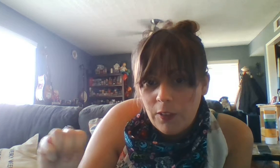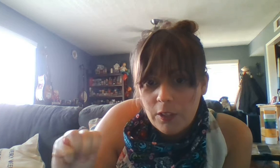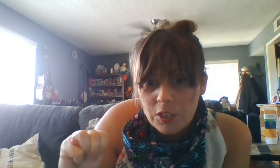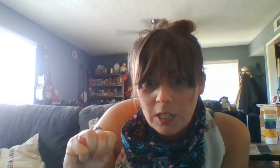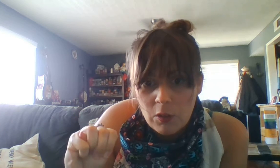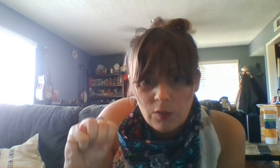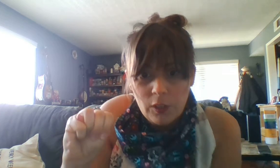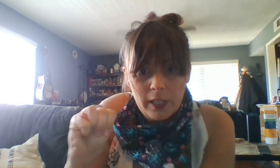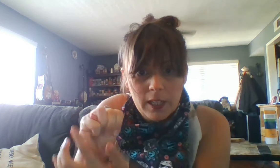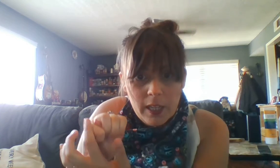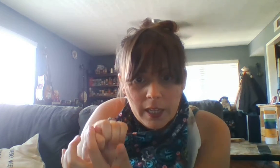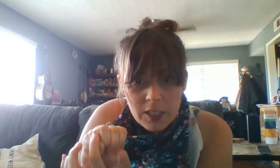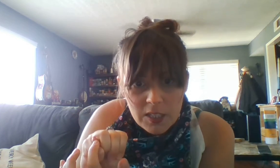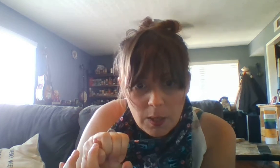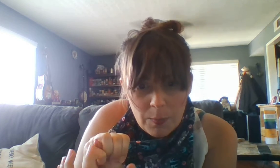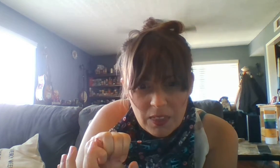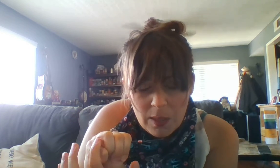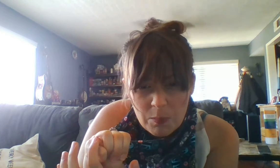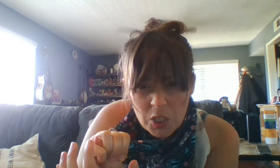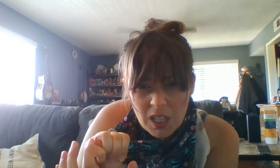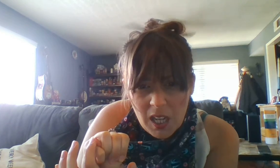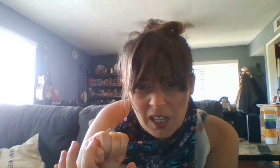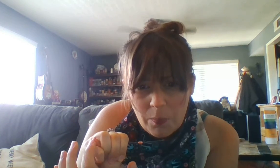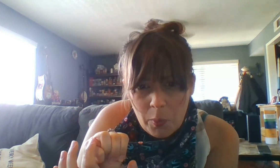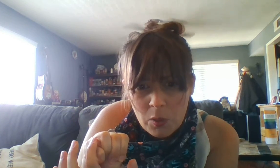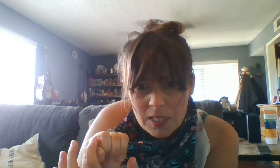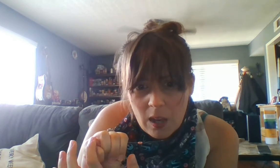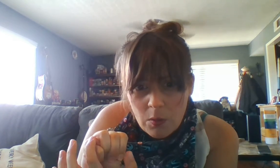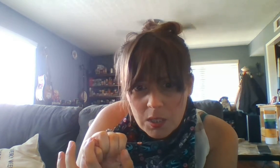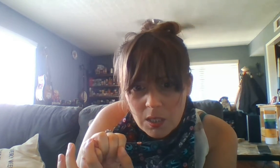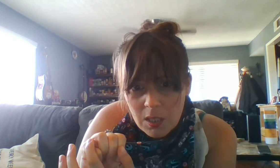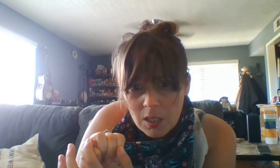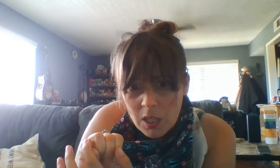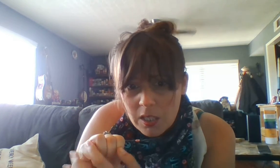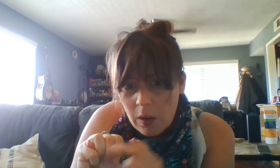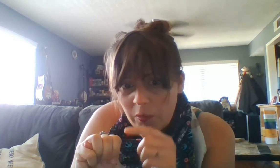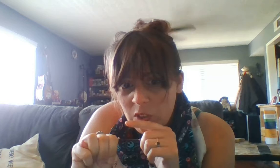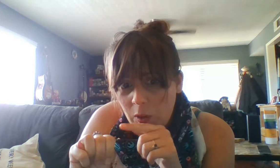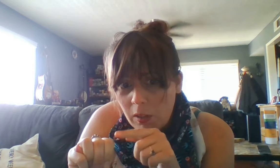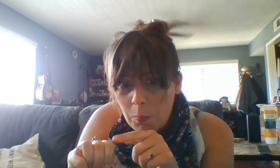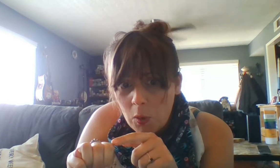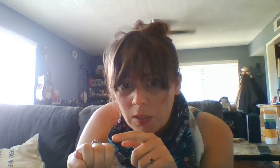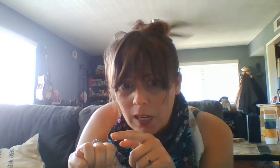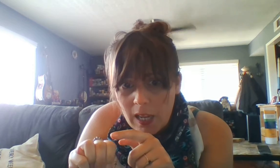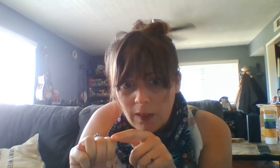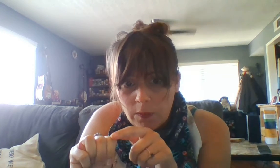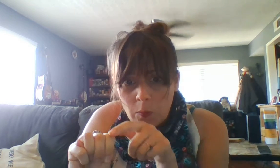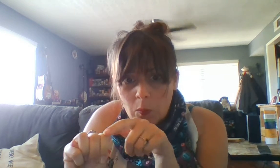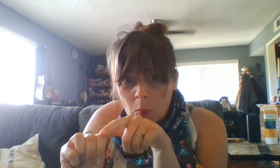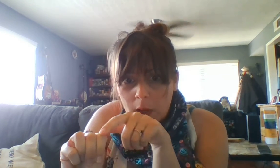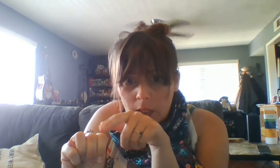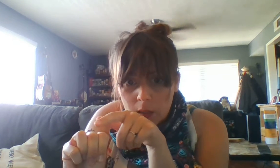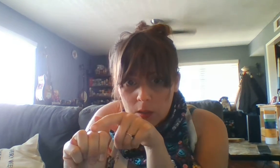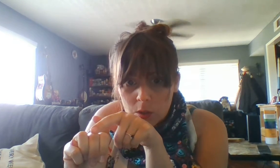fingers down over it. And do you see how my thumb just kind of pokes out? Now, it's very important that I have 1,